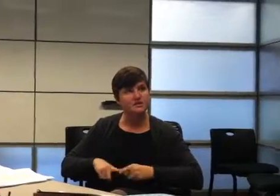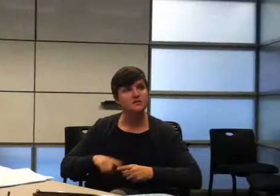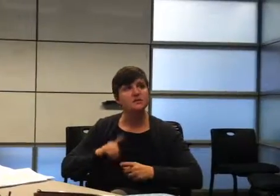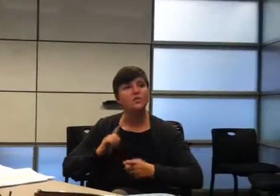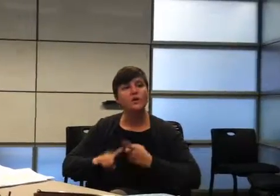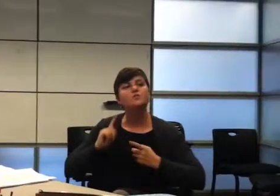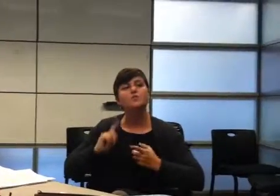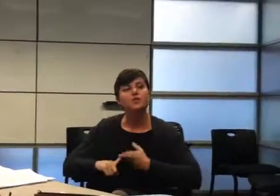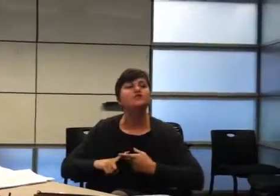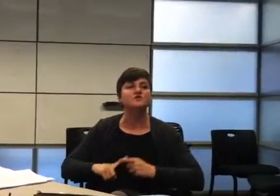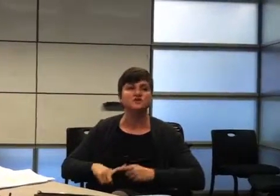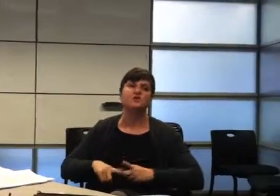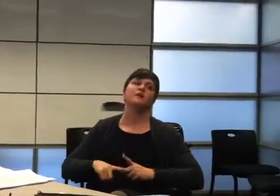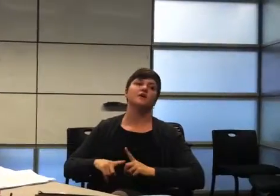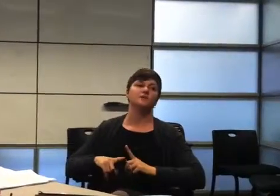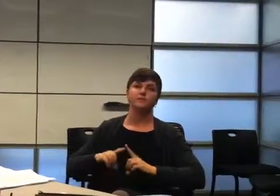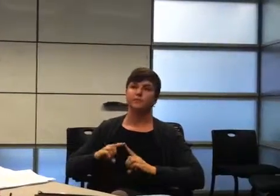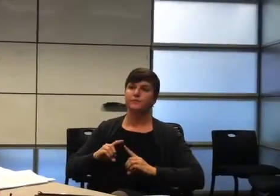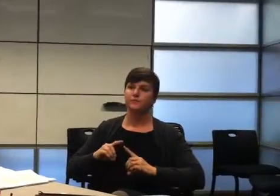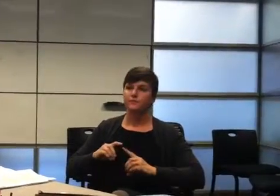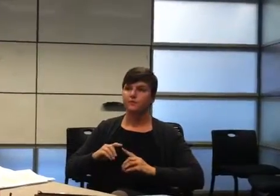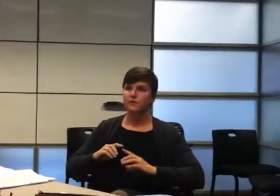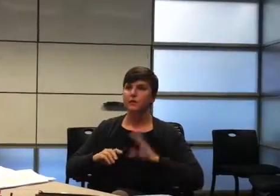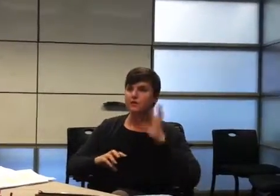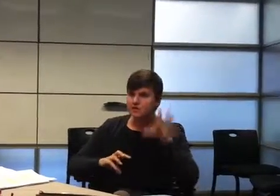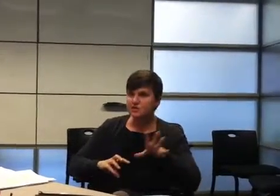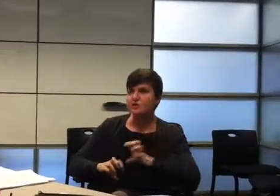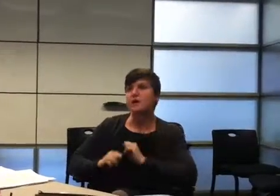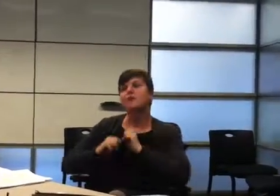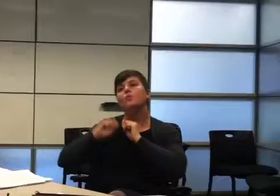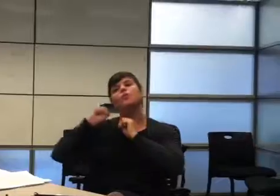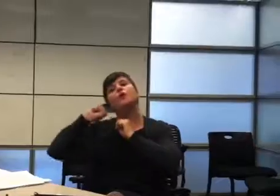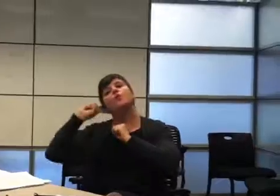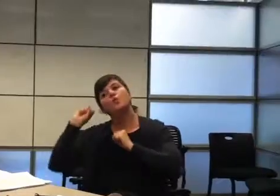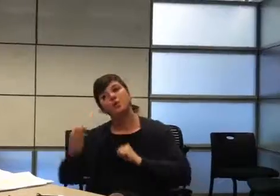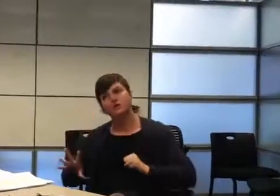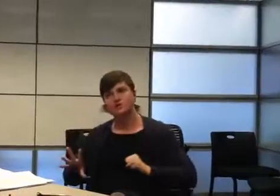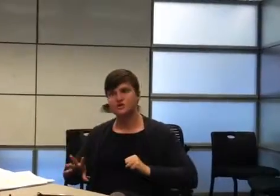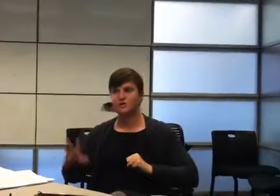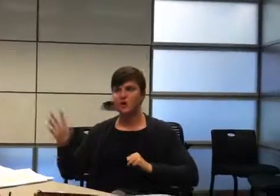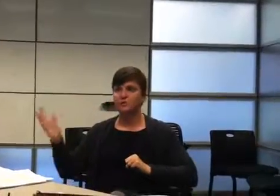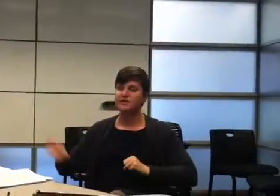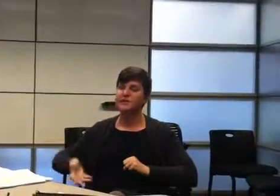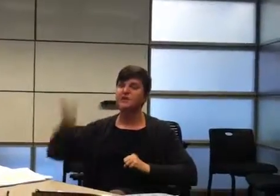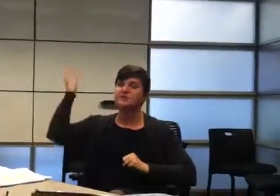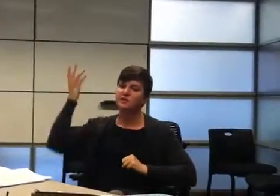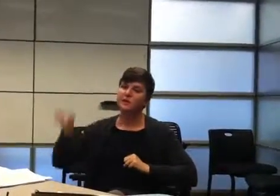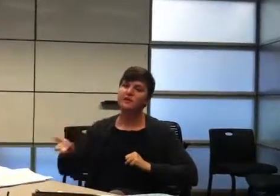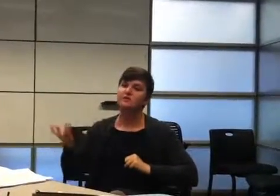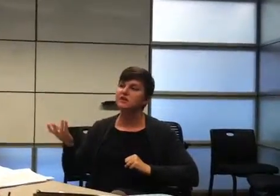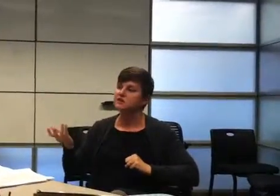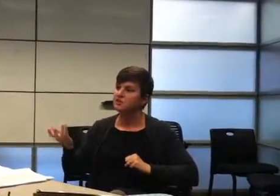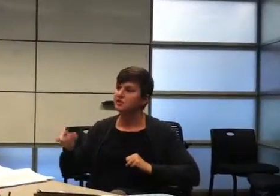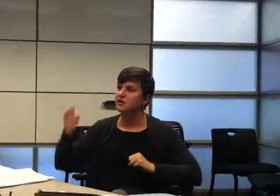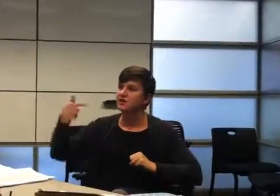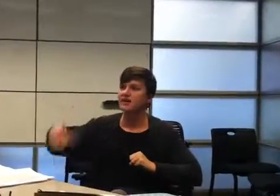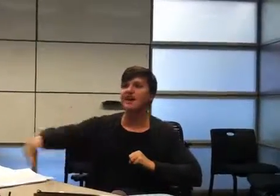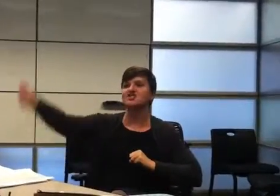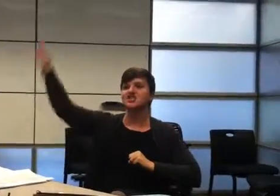is, what weren't you sure about? What were you sure about? What weren't you sure about? Because that makes it okay to be unsure, and then I actually